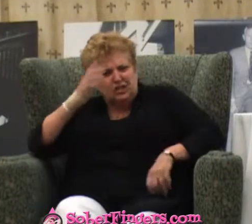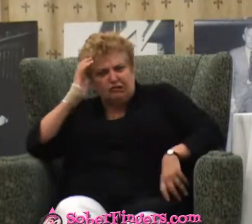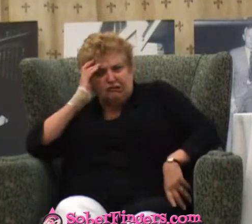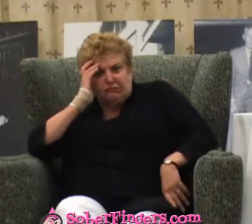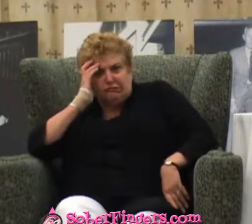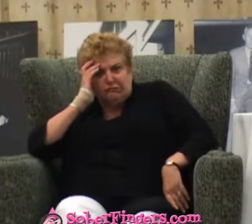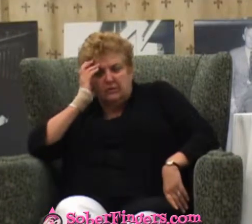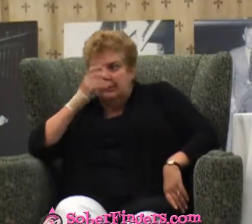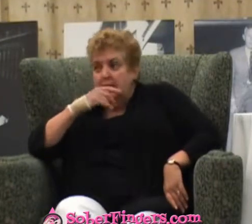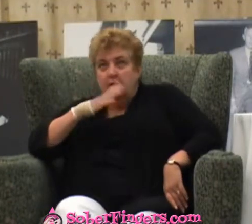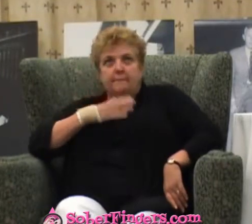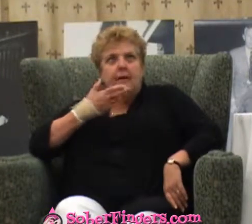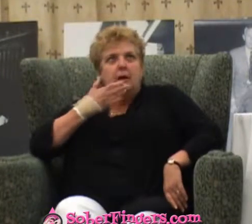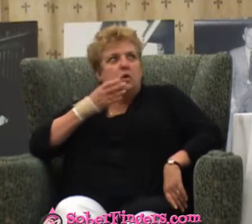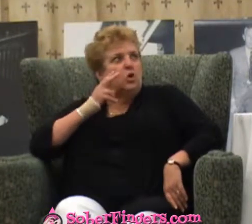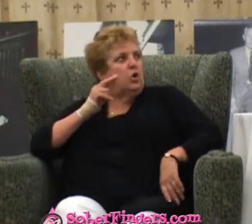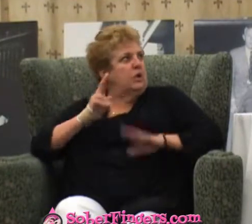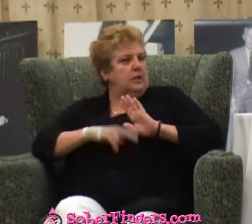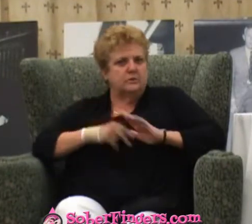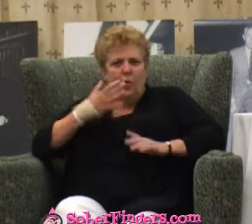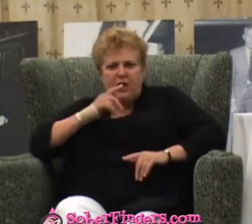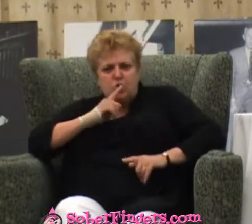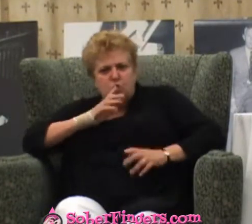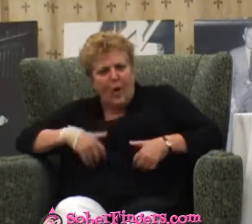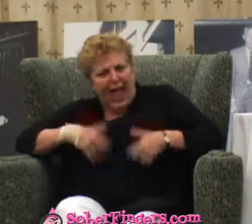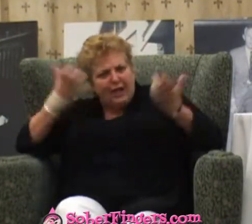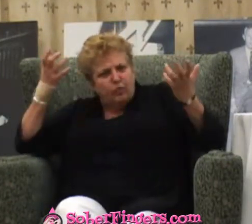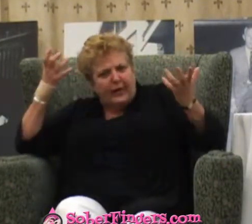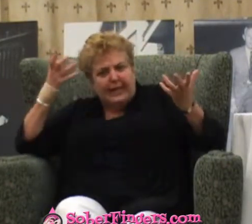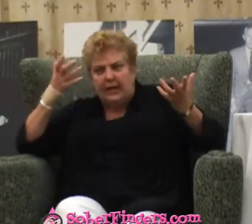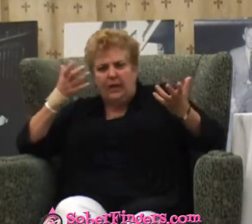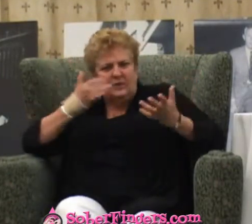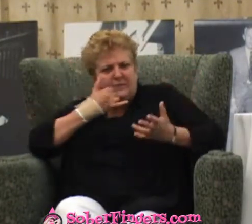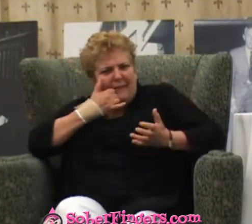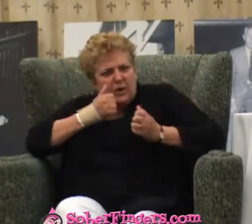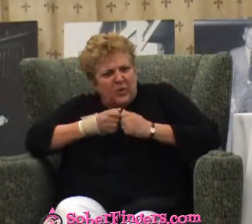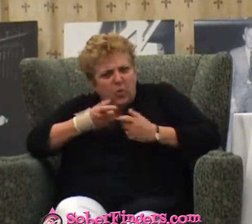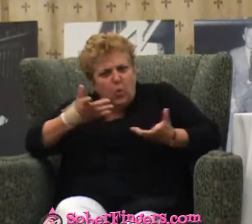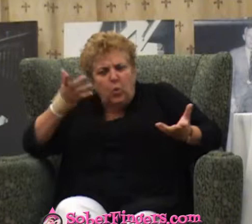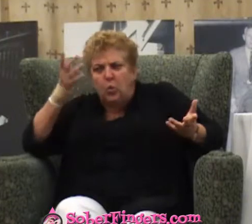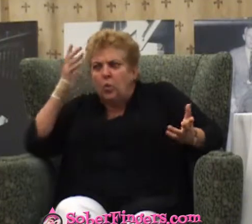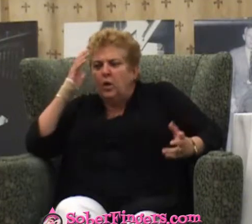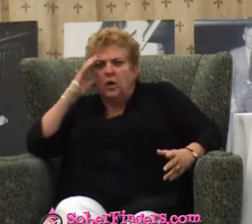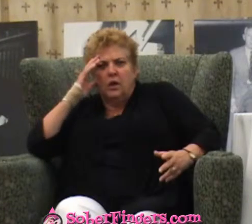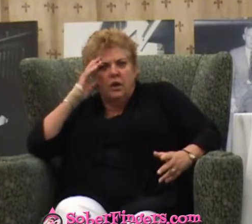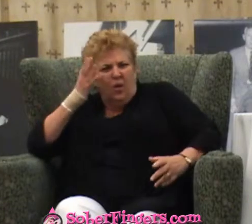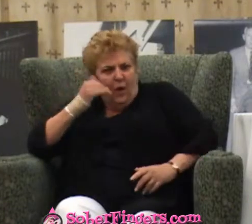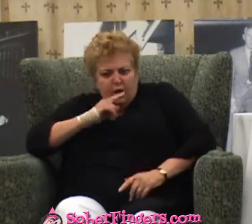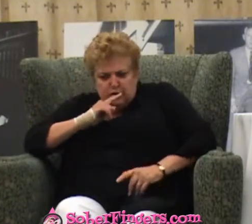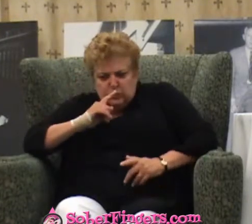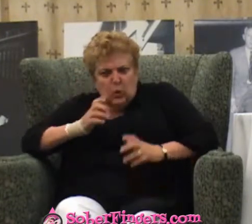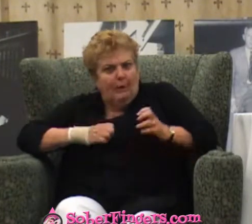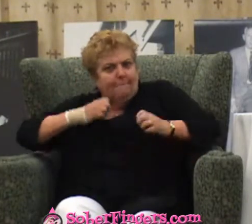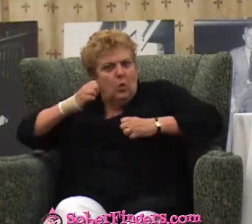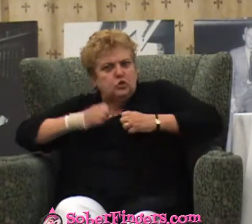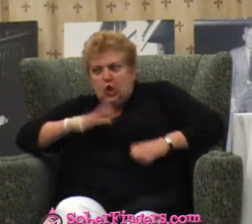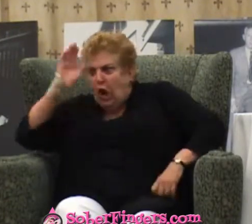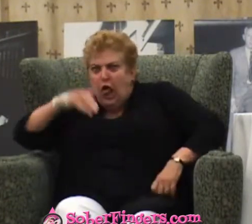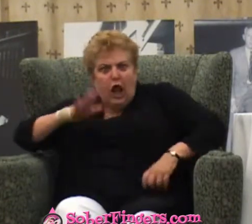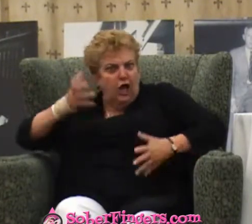My goodness, why are you so angry? What's wrong with you? Why are you so emotional? Why can't you